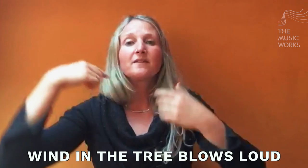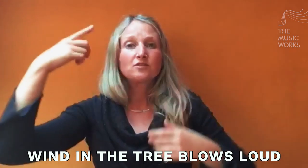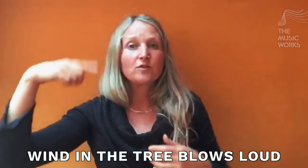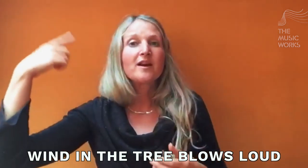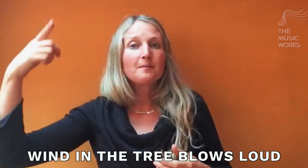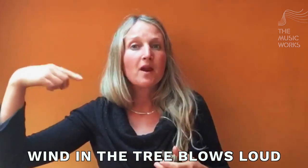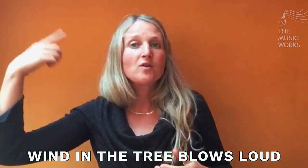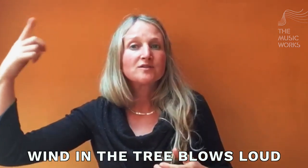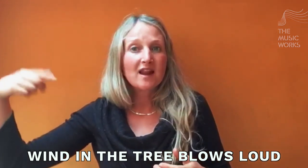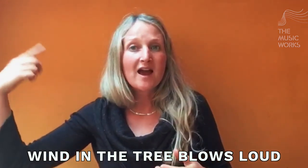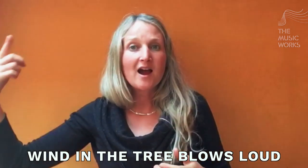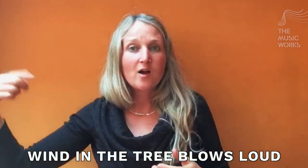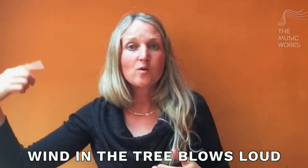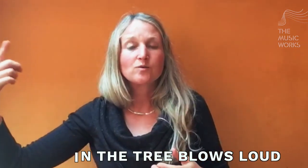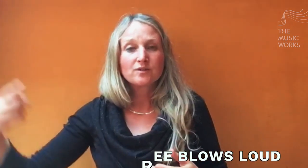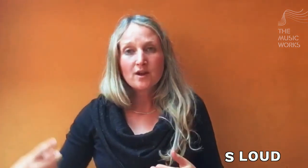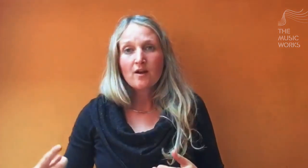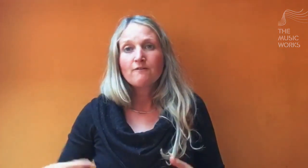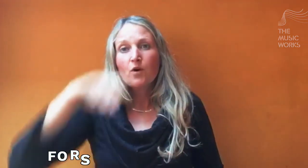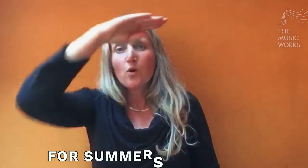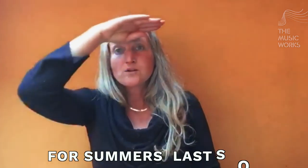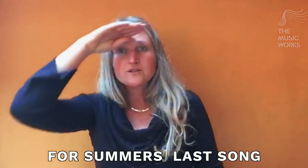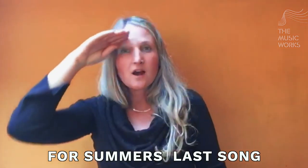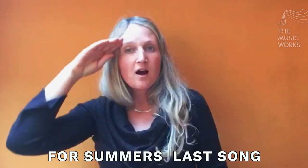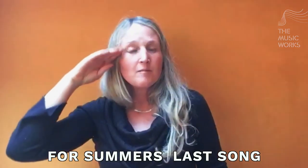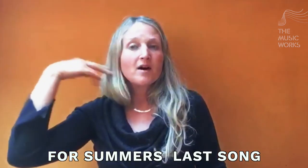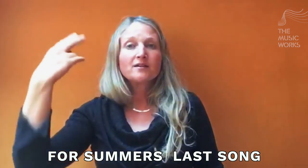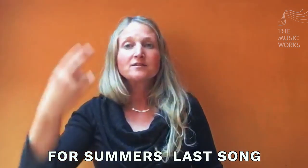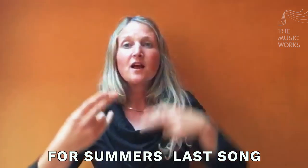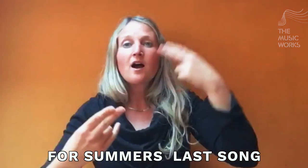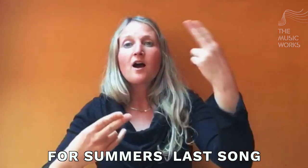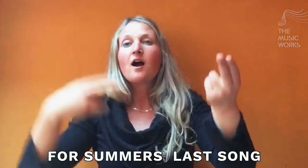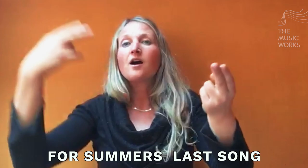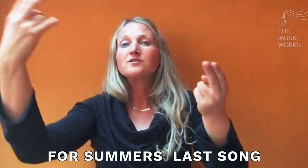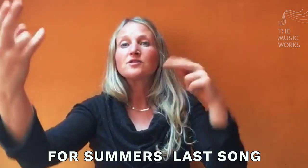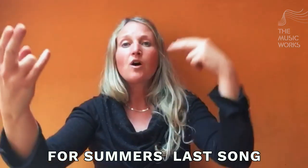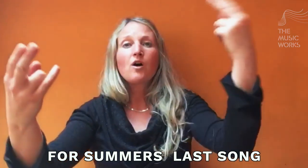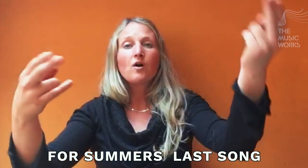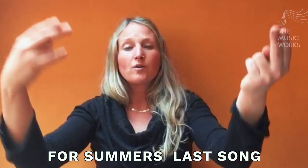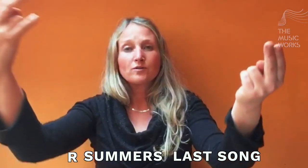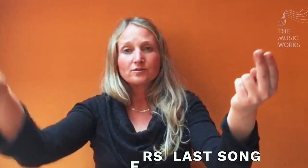the tree blows loud for summer's last song.